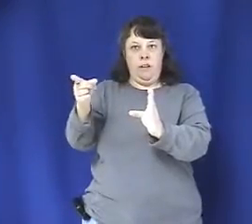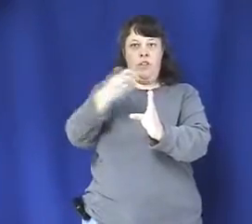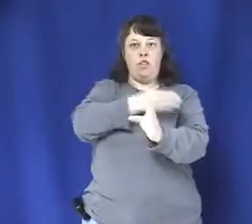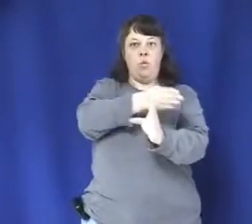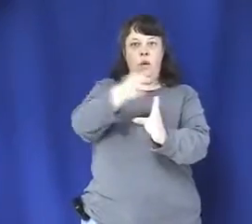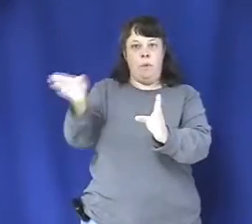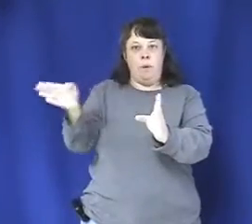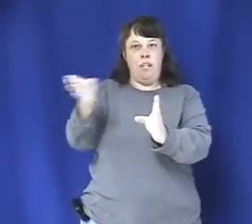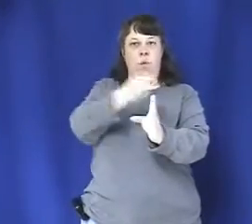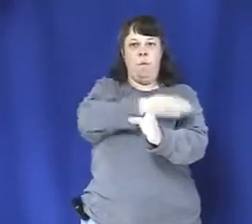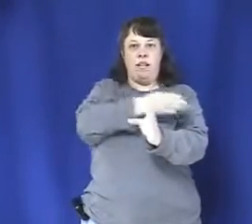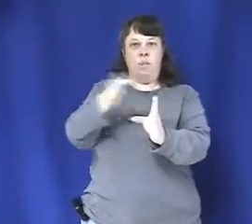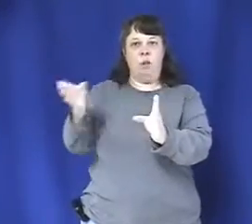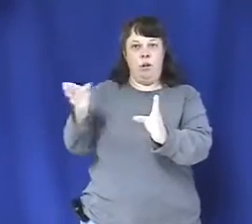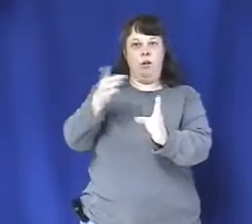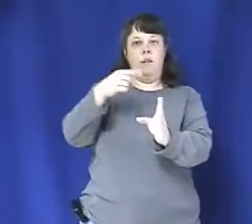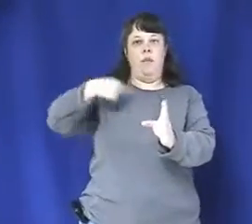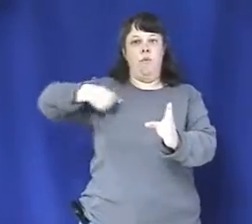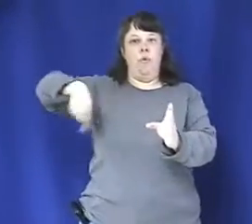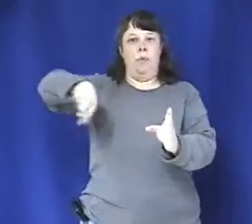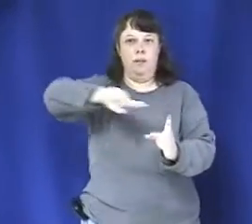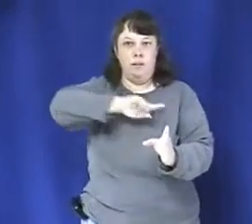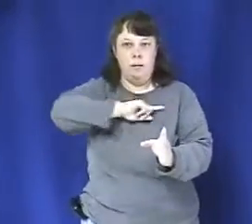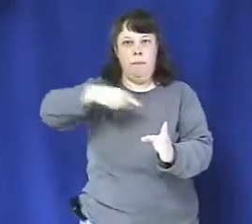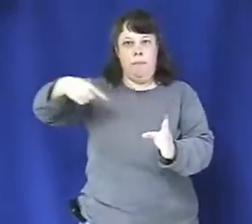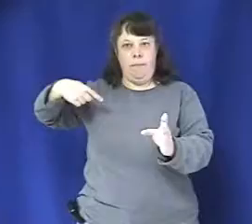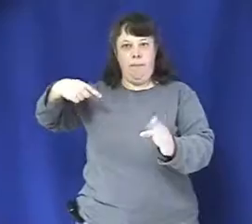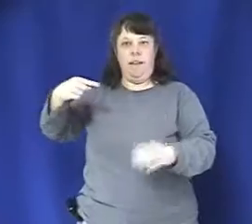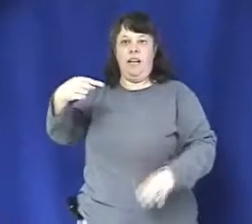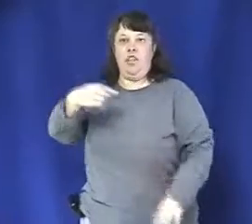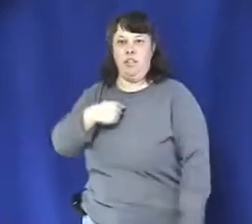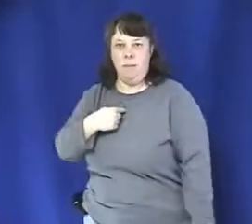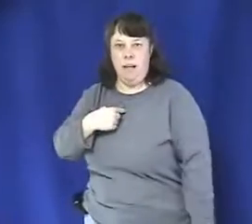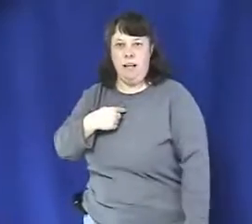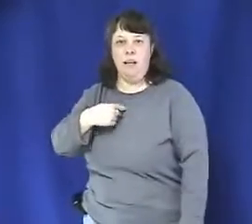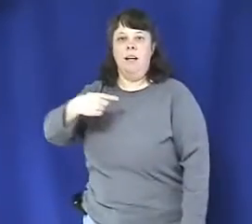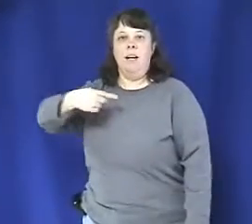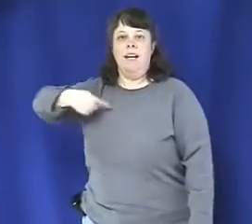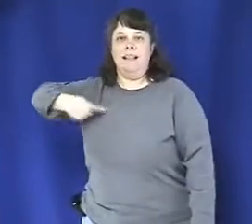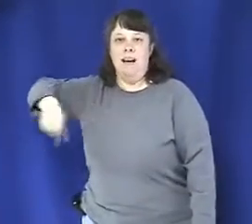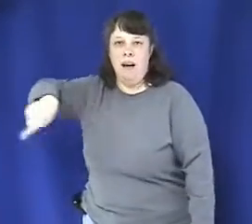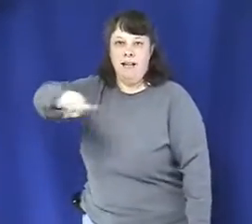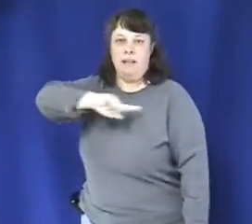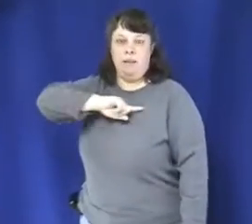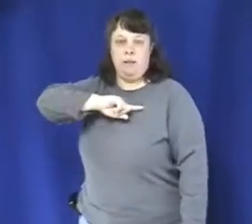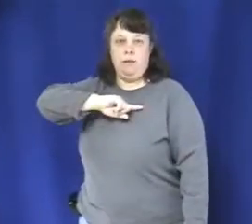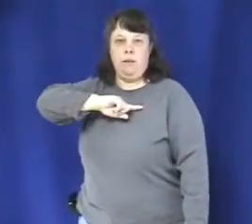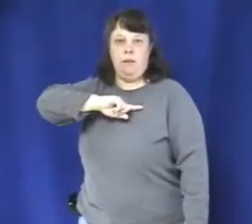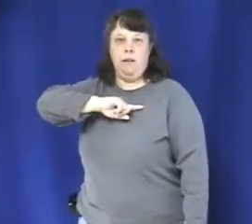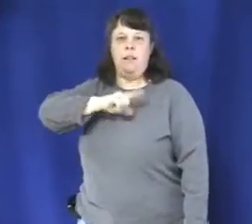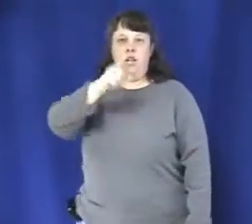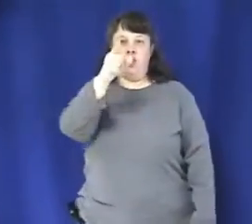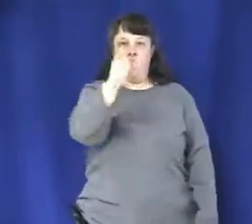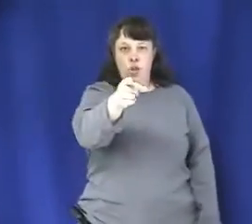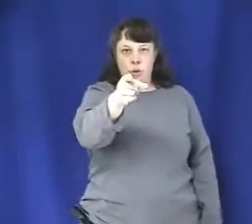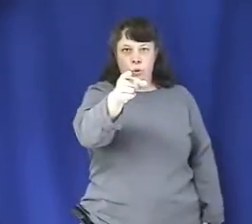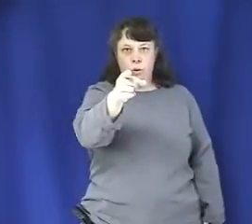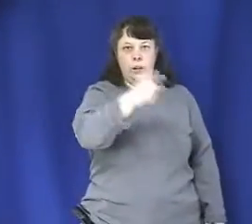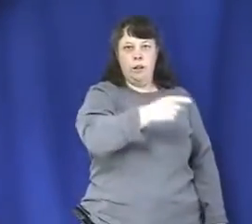The sweep is what makes it plural, the movement. Not just me, it's us. Not just you,